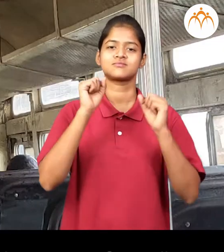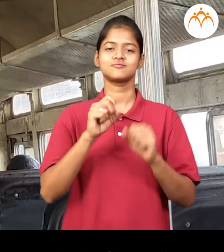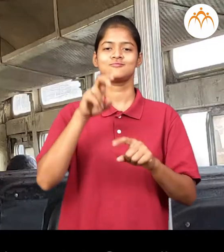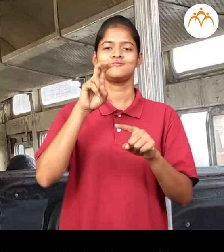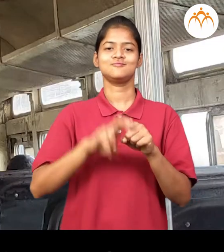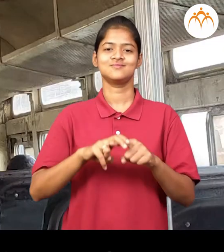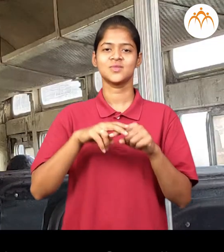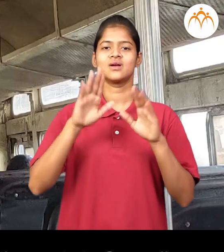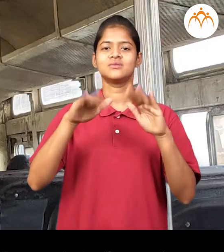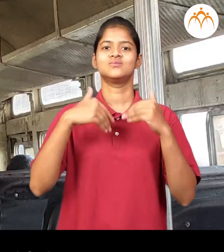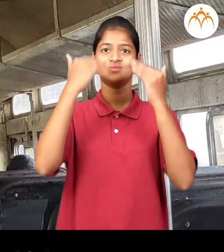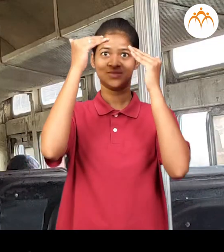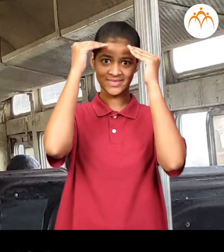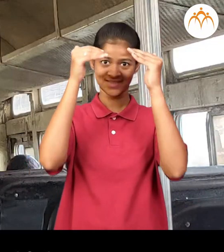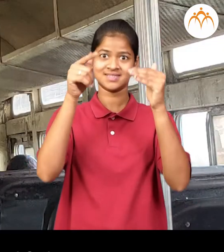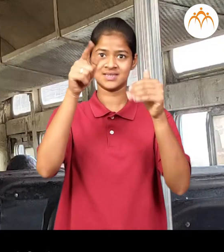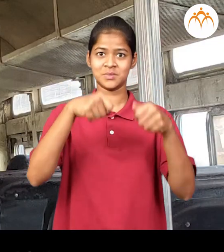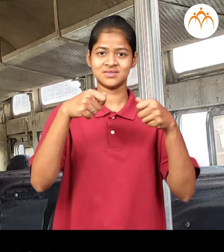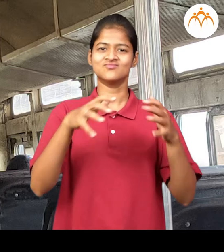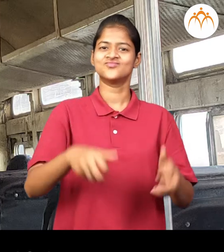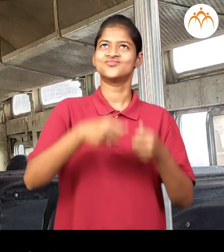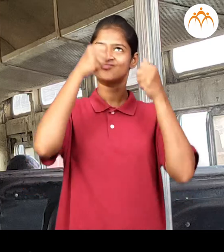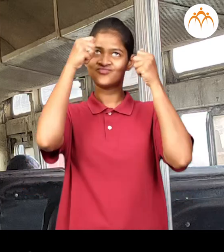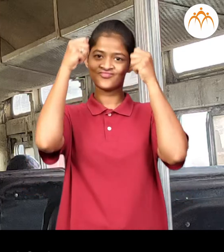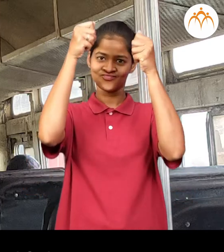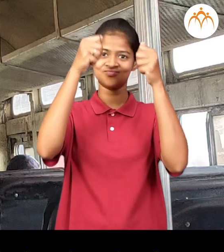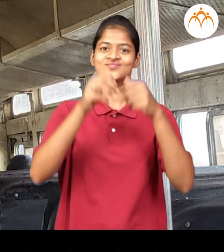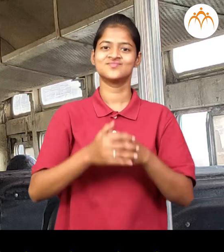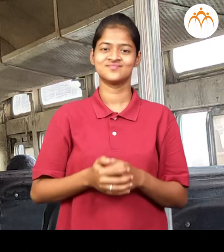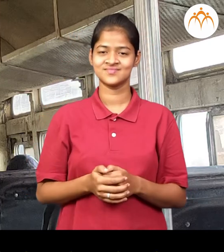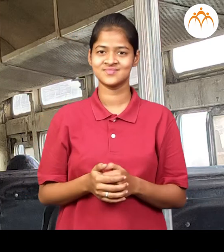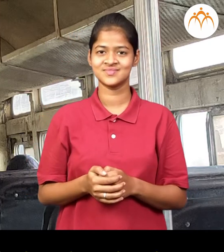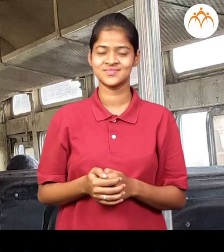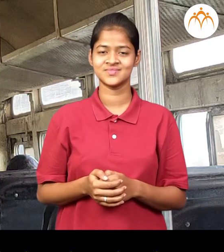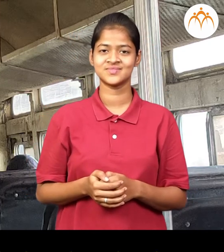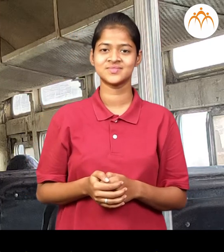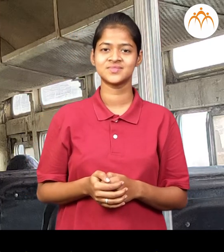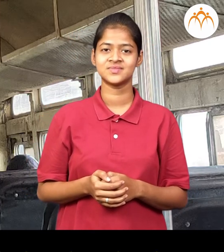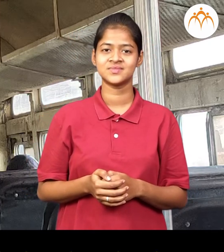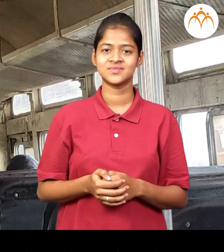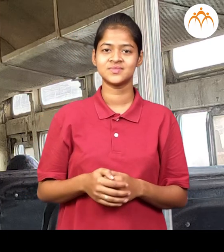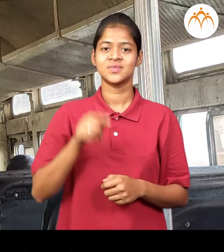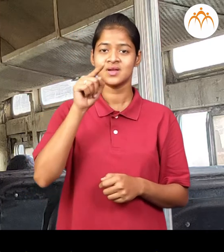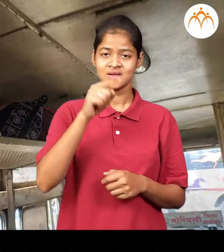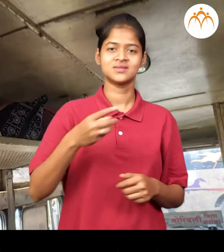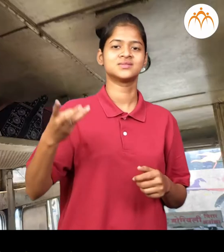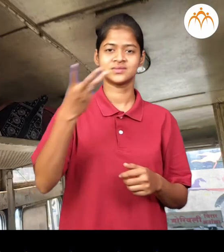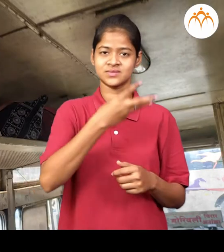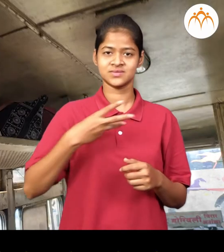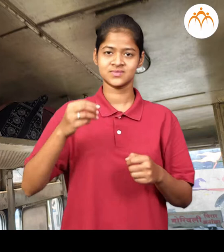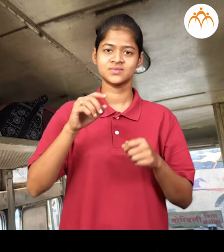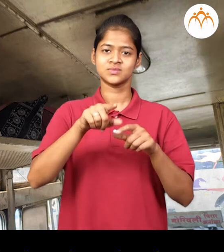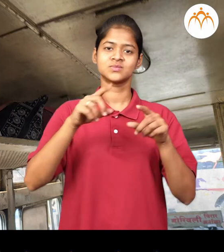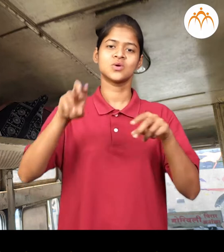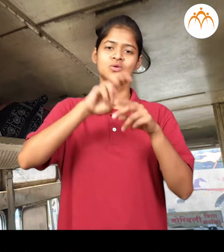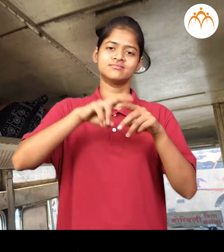seats to Sumed and his mother and father. They kept the luggage on the board